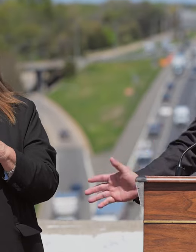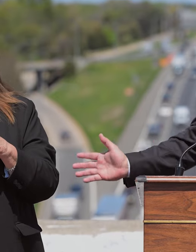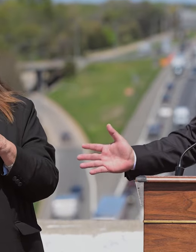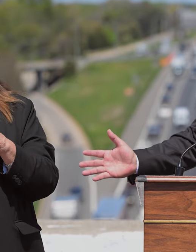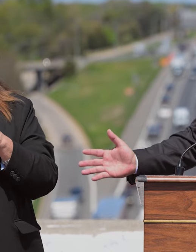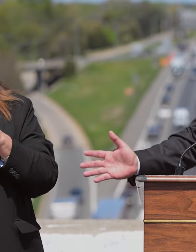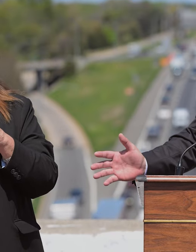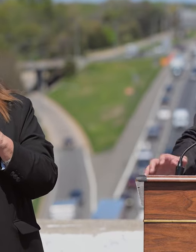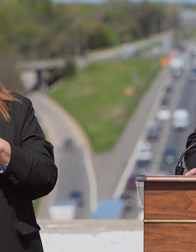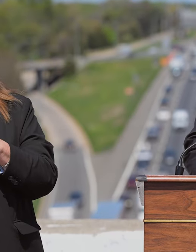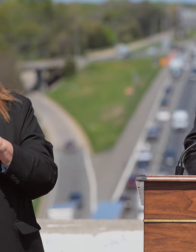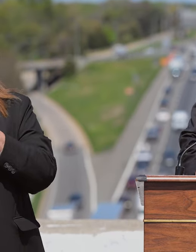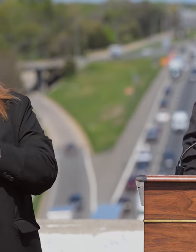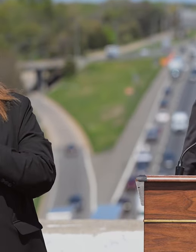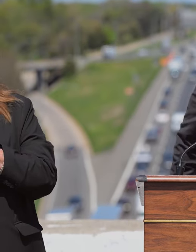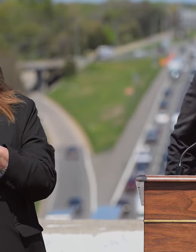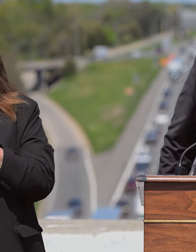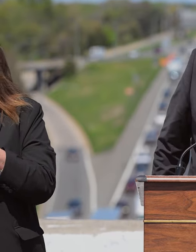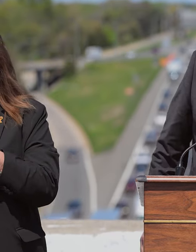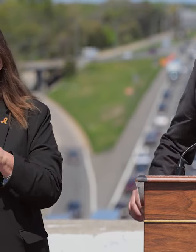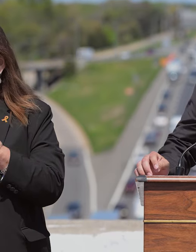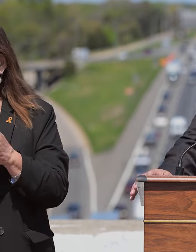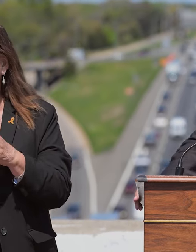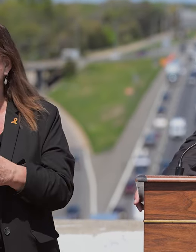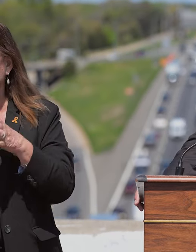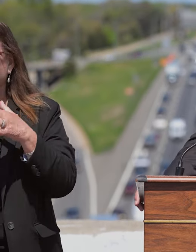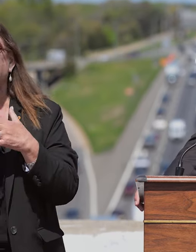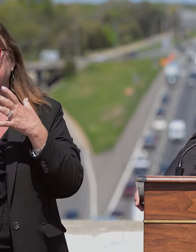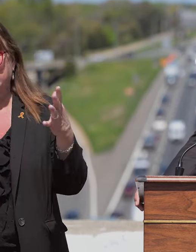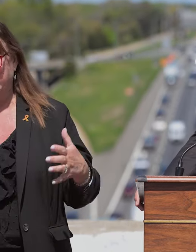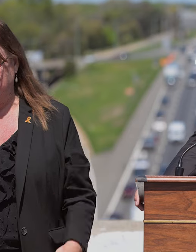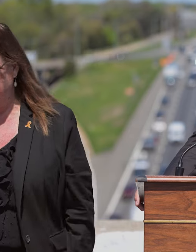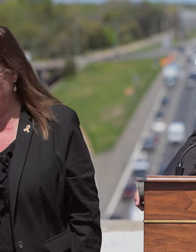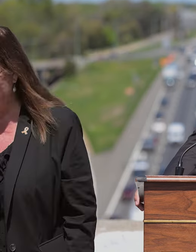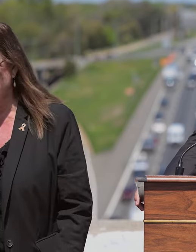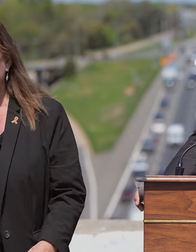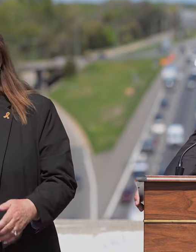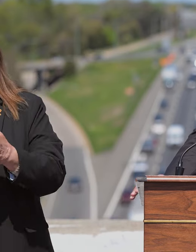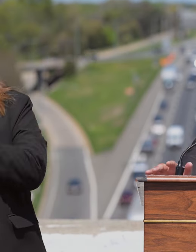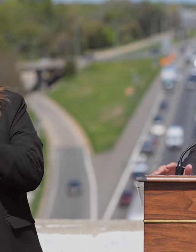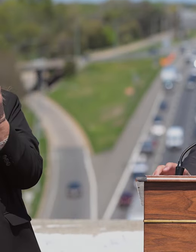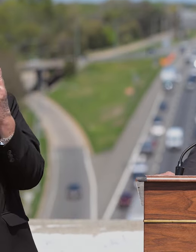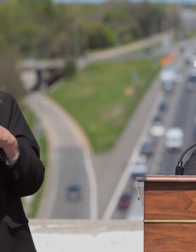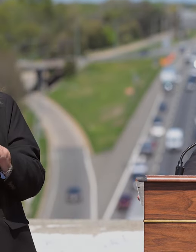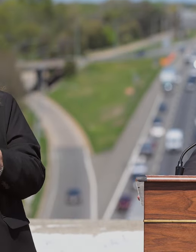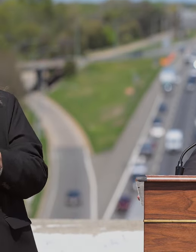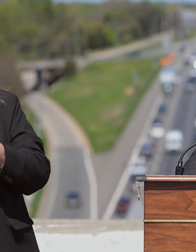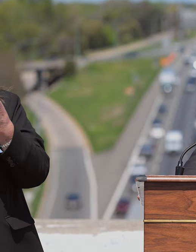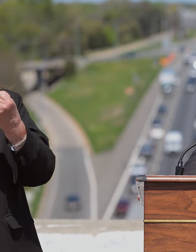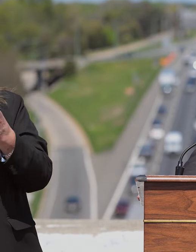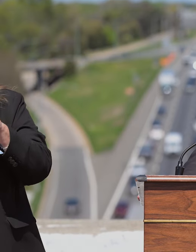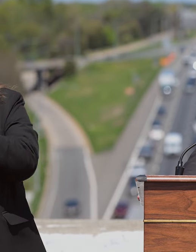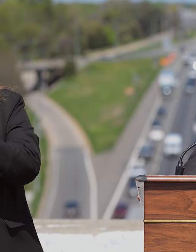sure stay in front of the orange cone. So thank you very much. We also ask that guests return their vehicles and